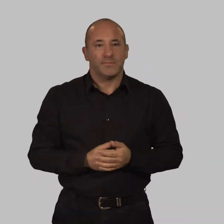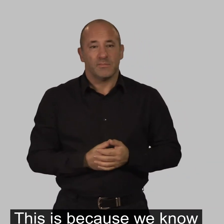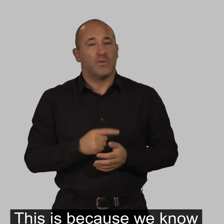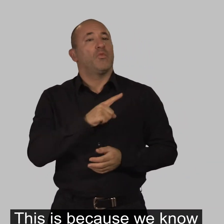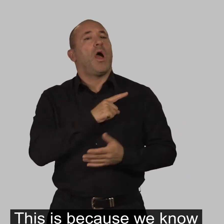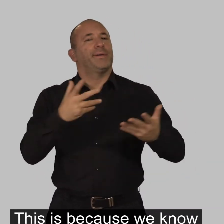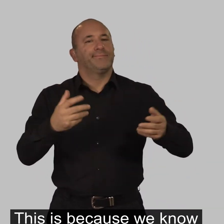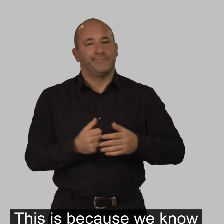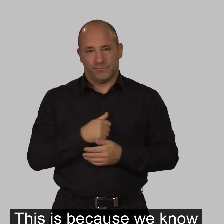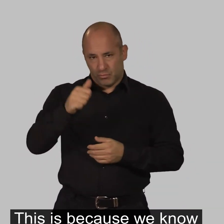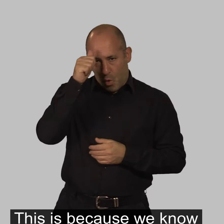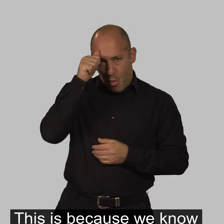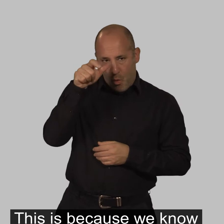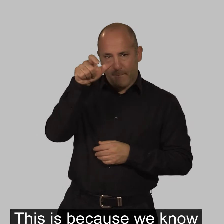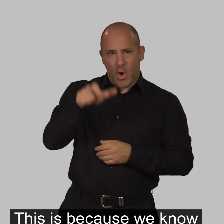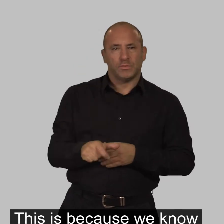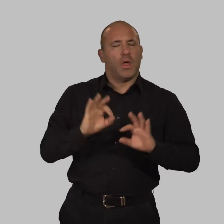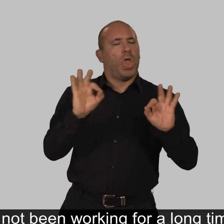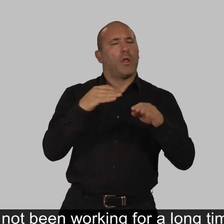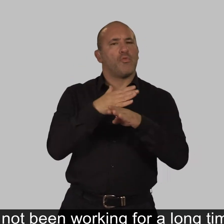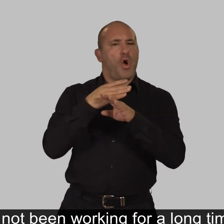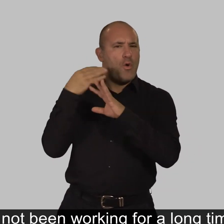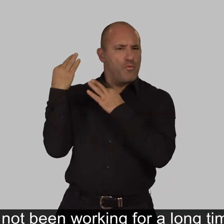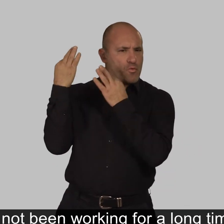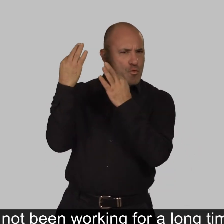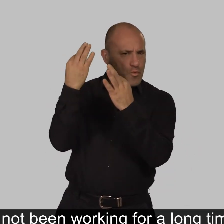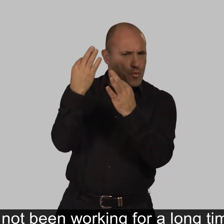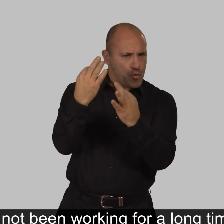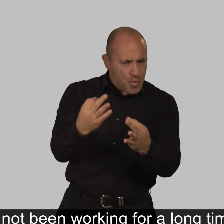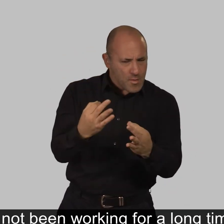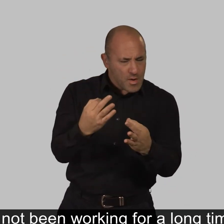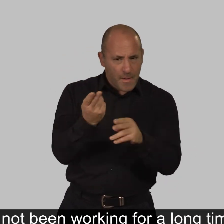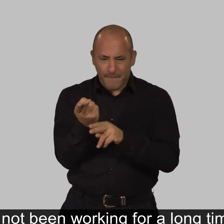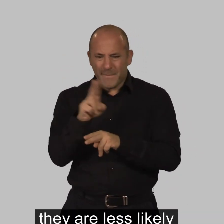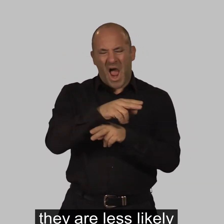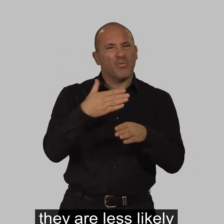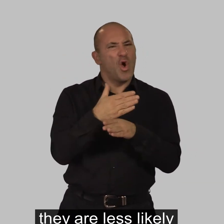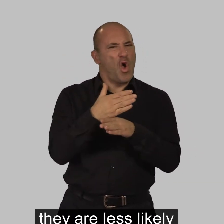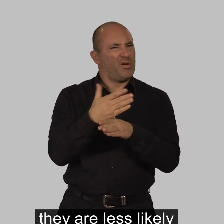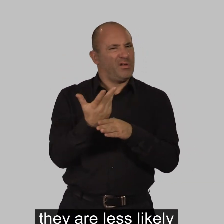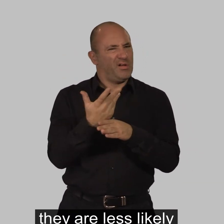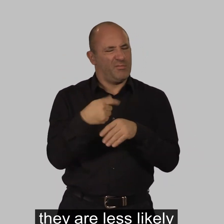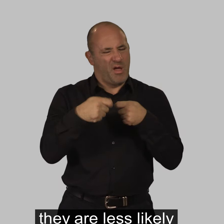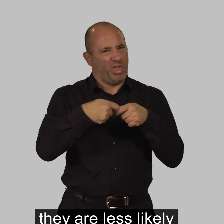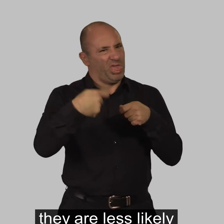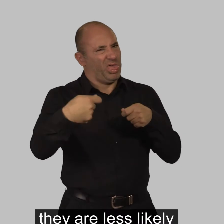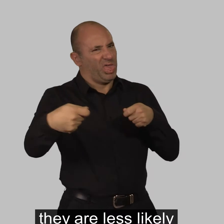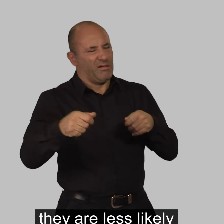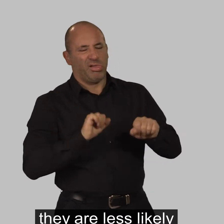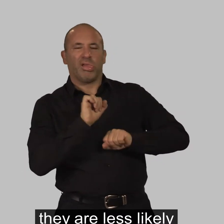This is because we know that when someone has not been working for a long time, they are less likely to go back to work